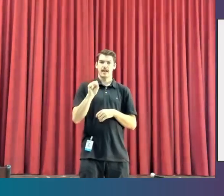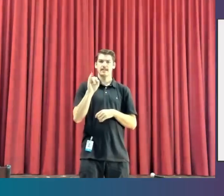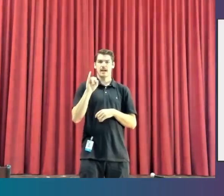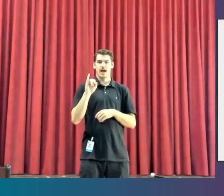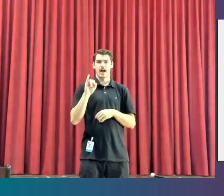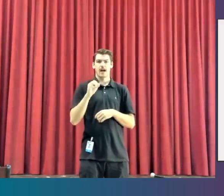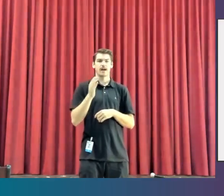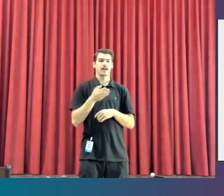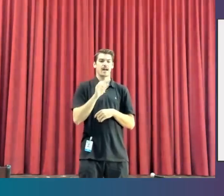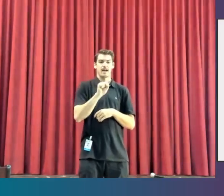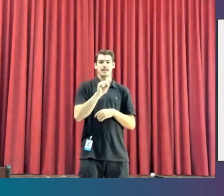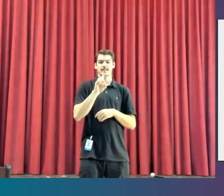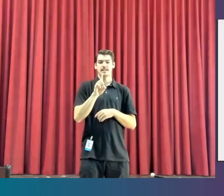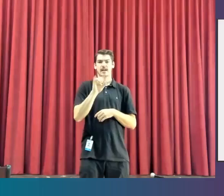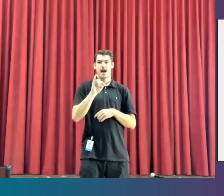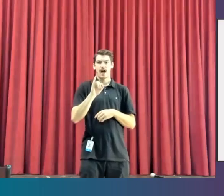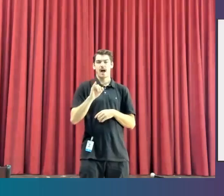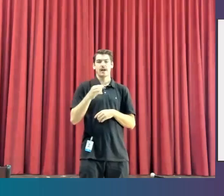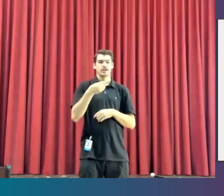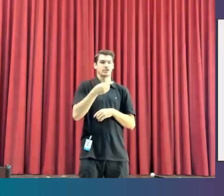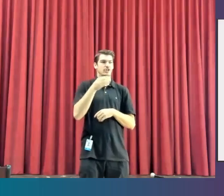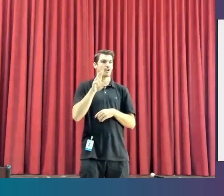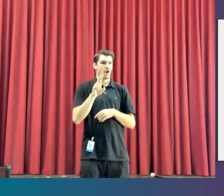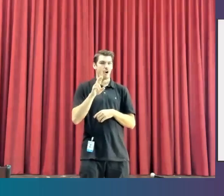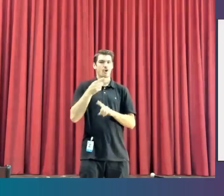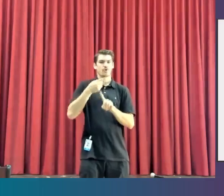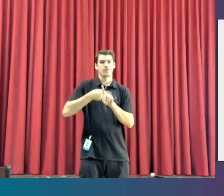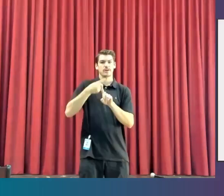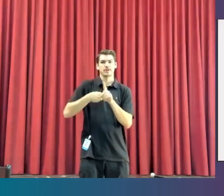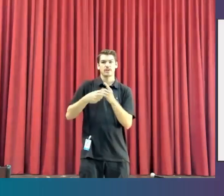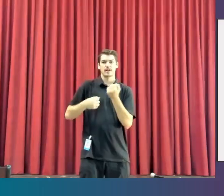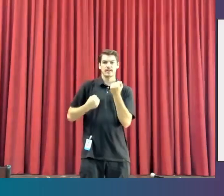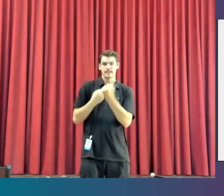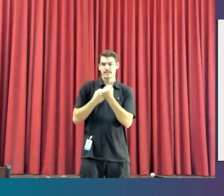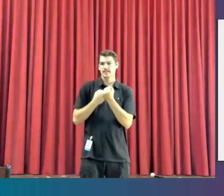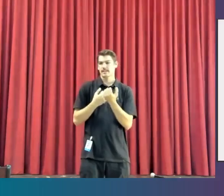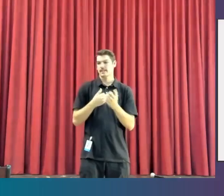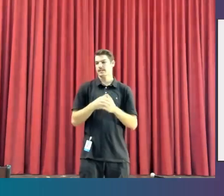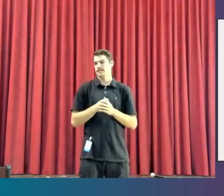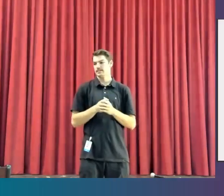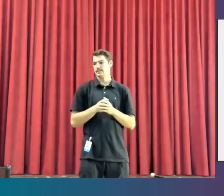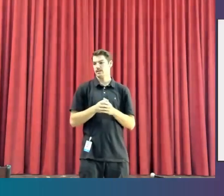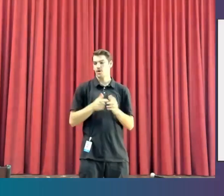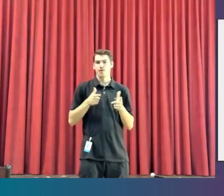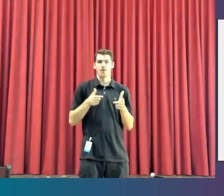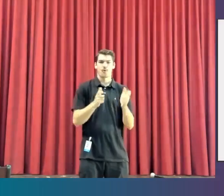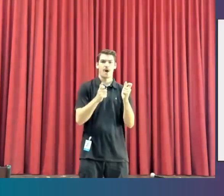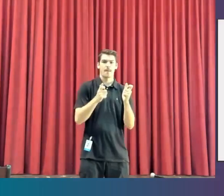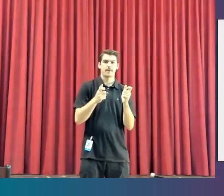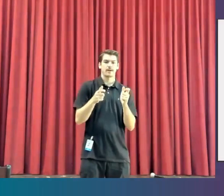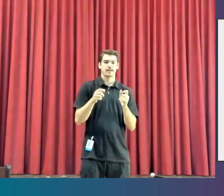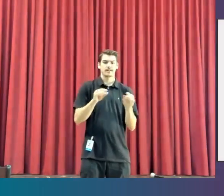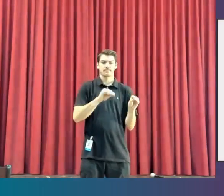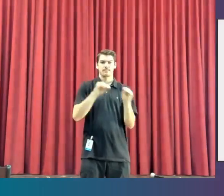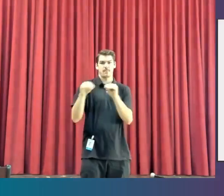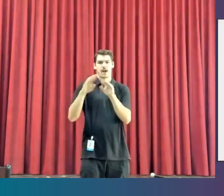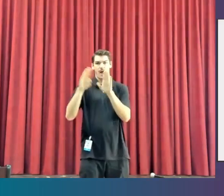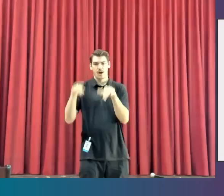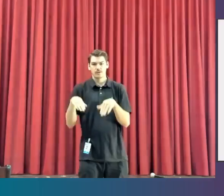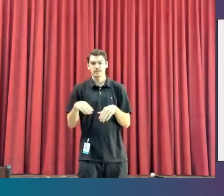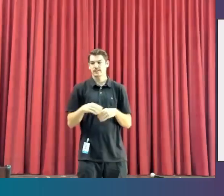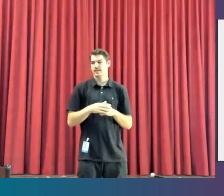SSI, SDI, GR, rental assistance, rapid rehousing assistance,